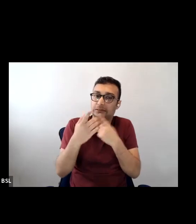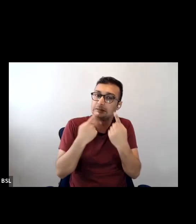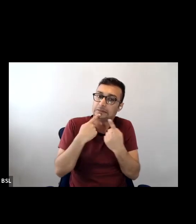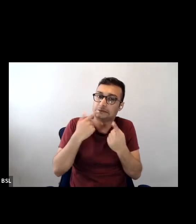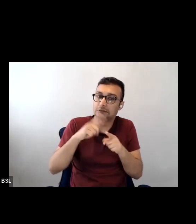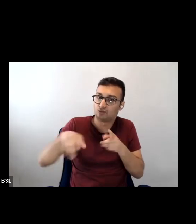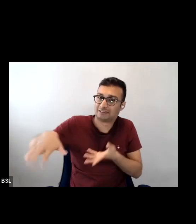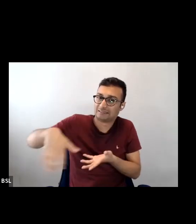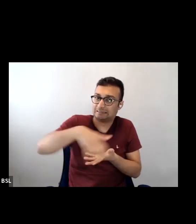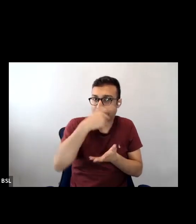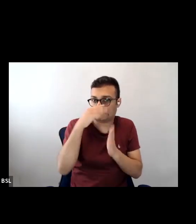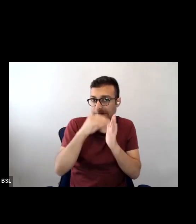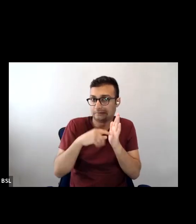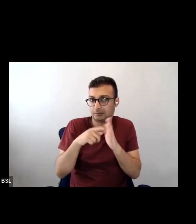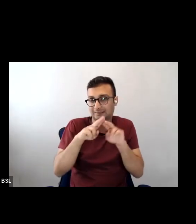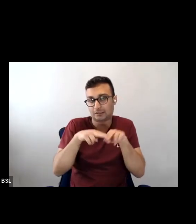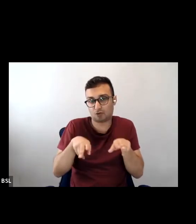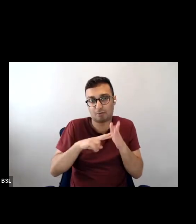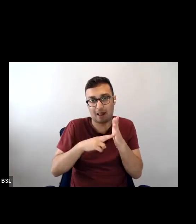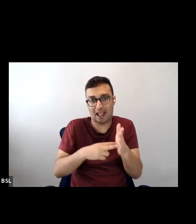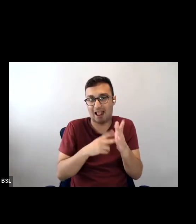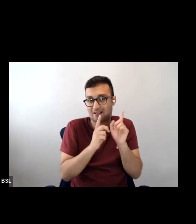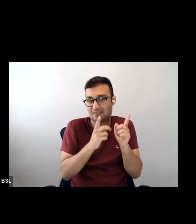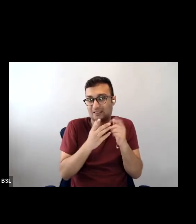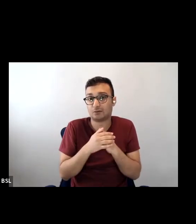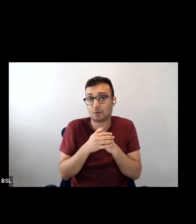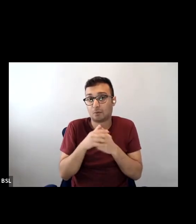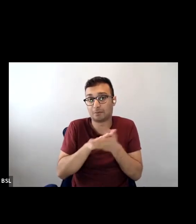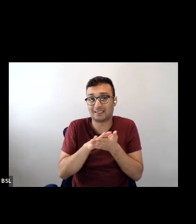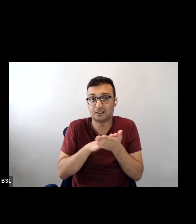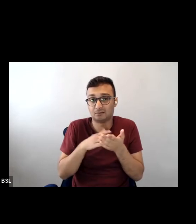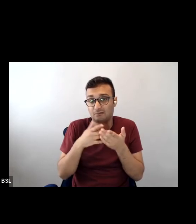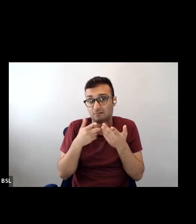the national health information management system. In that system, we'll